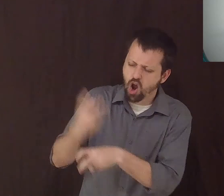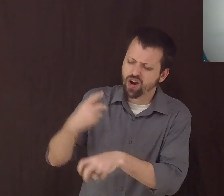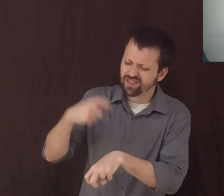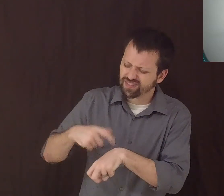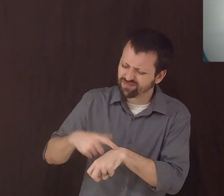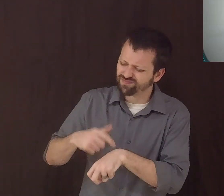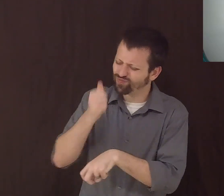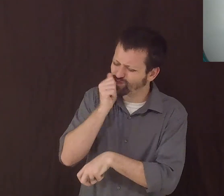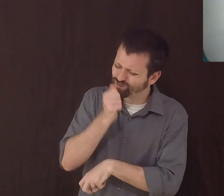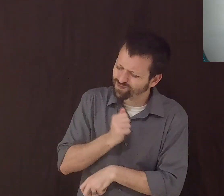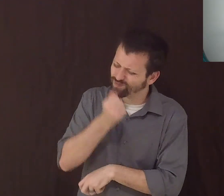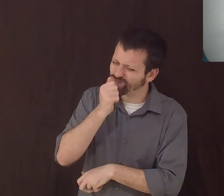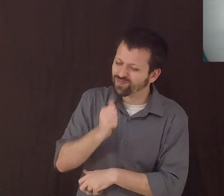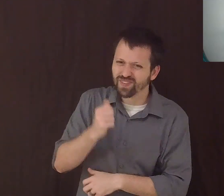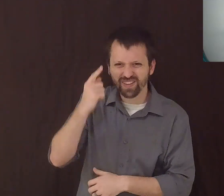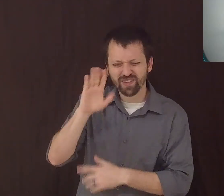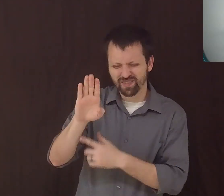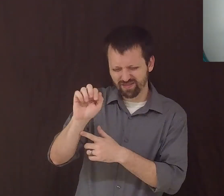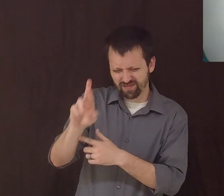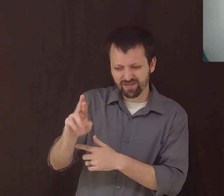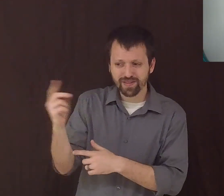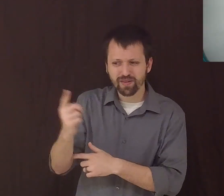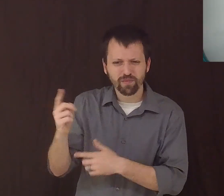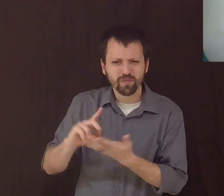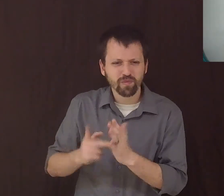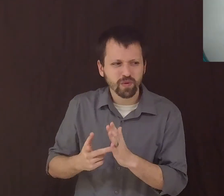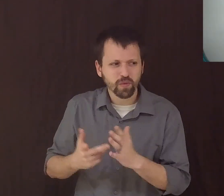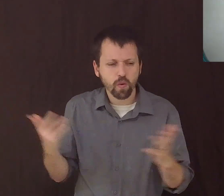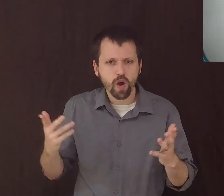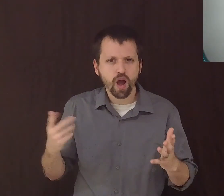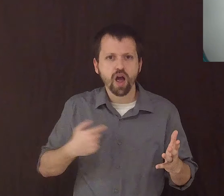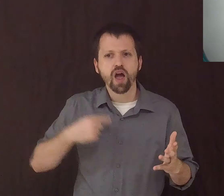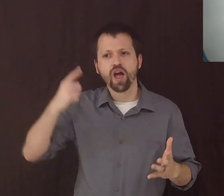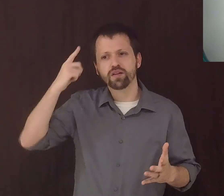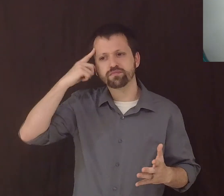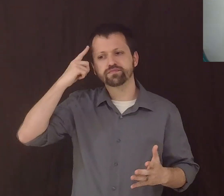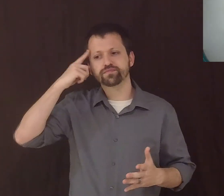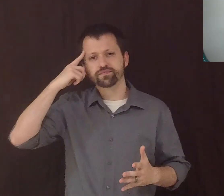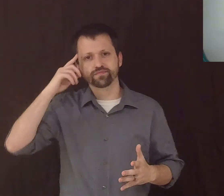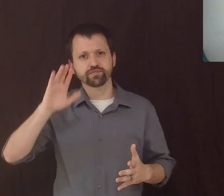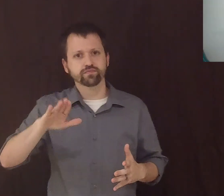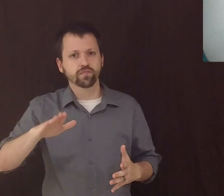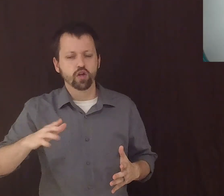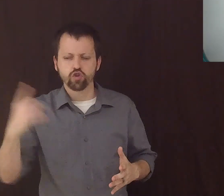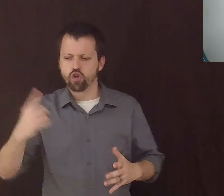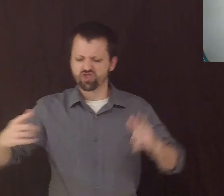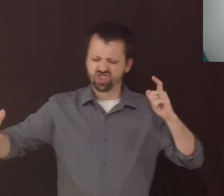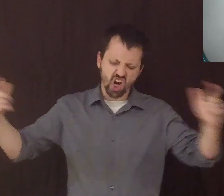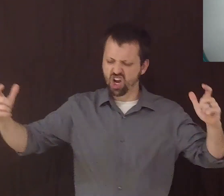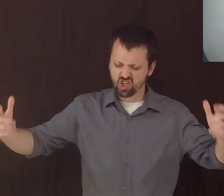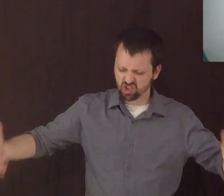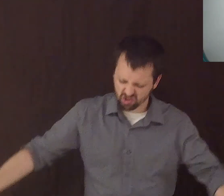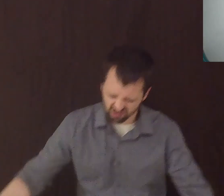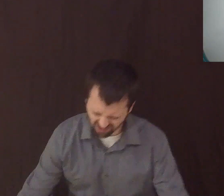hardship. When I think about bearing something, I think about, you know, carrying